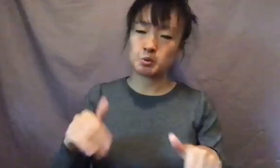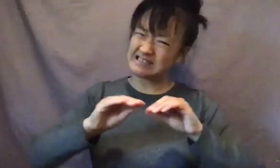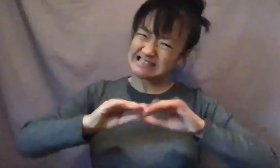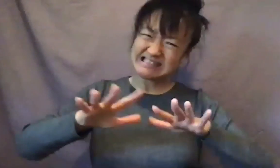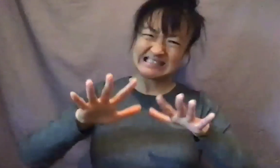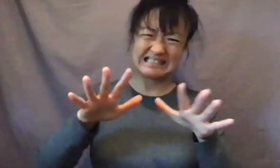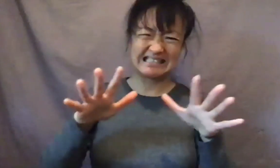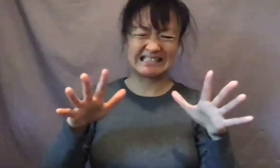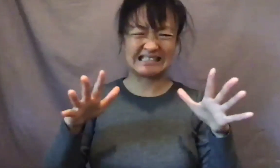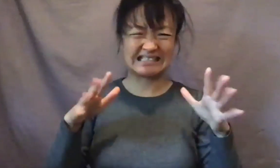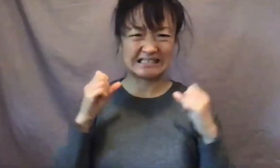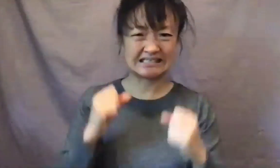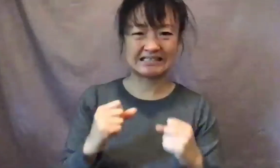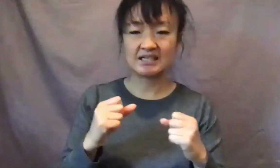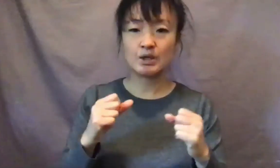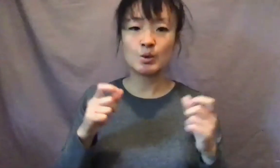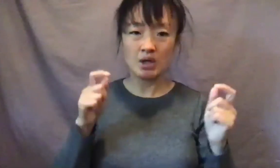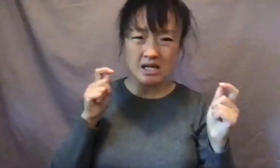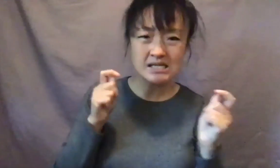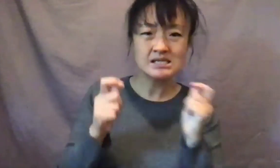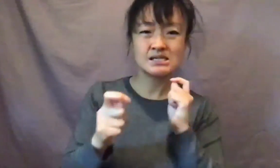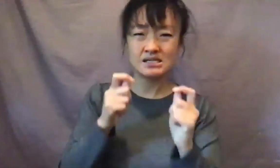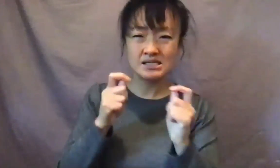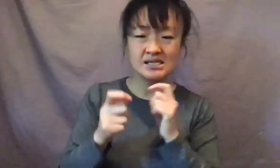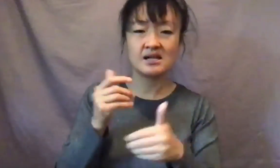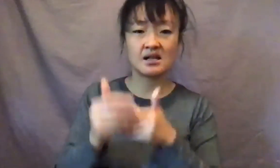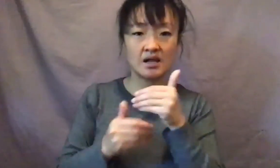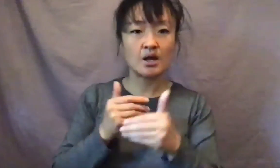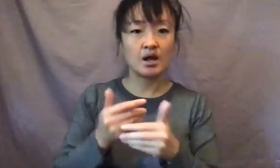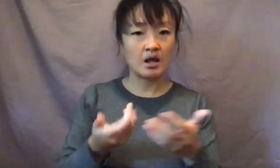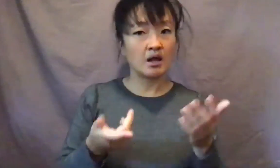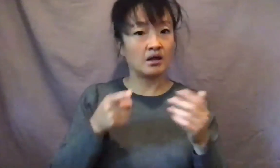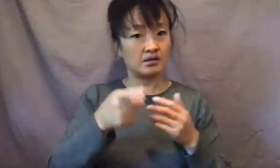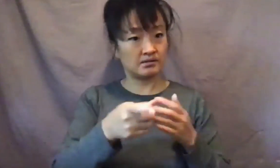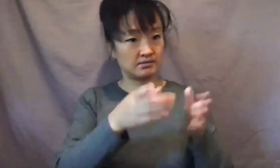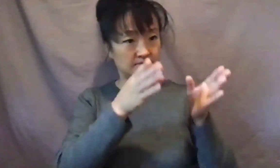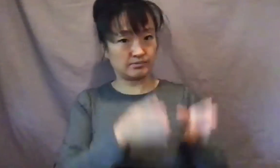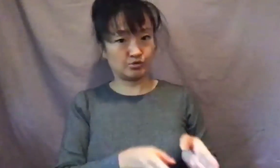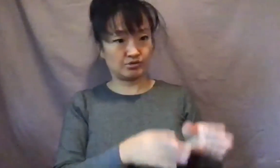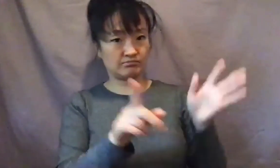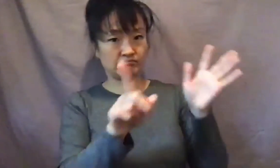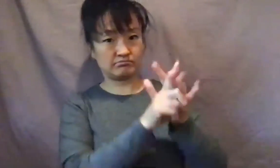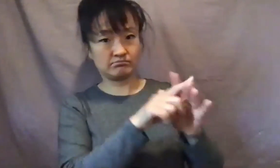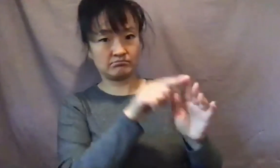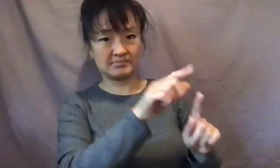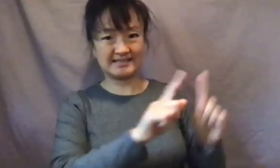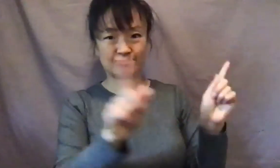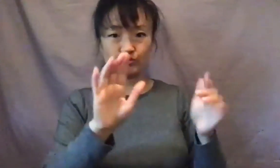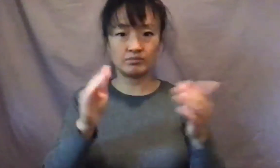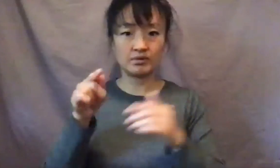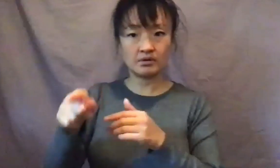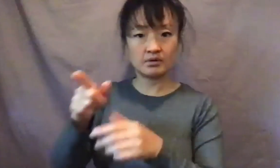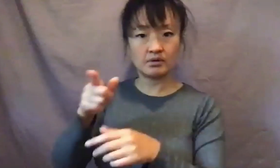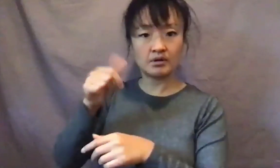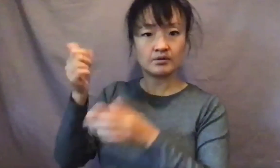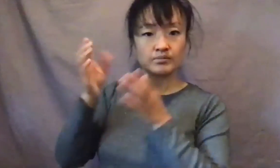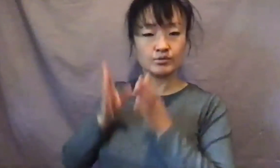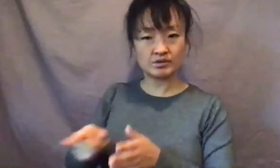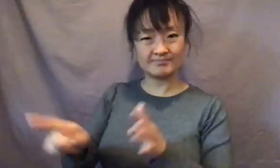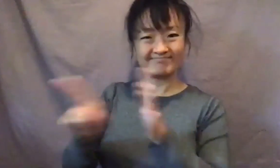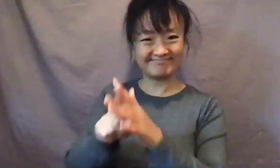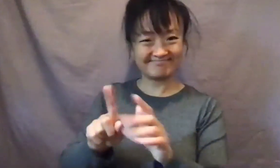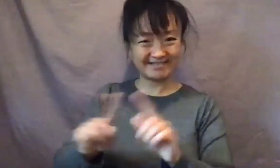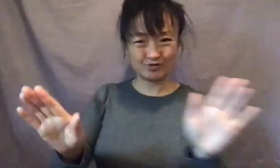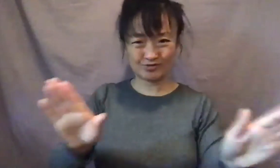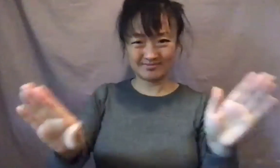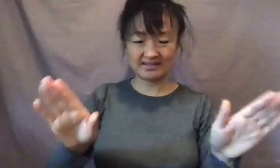a lot of transition and changes, presents in different people differently. And I think that's one of the advantages of Chinese medicine is that we can